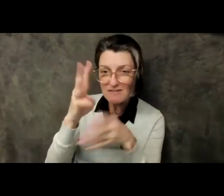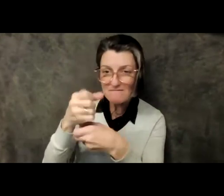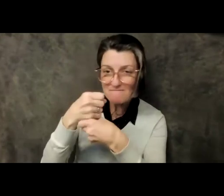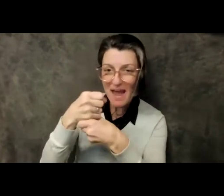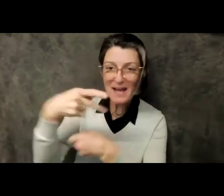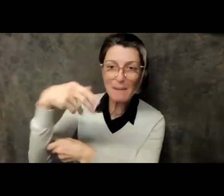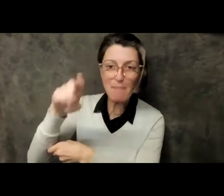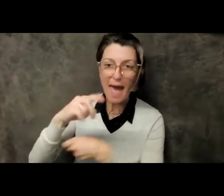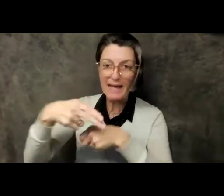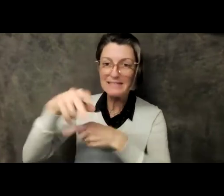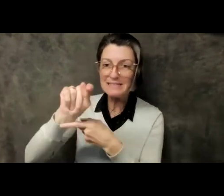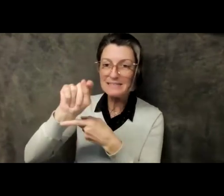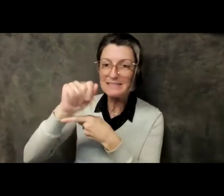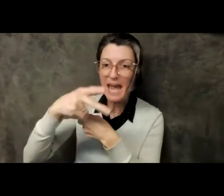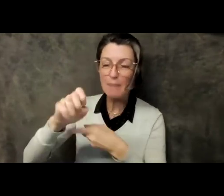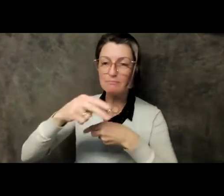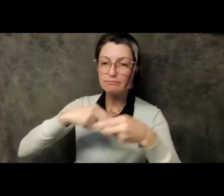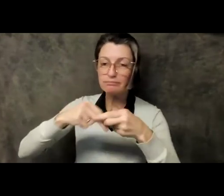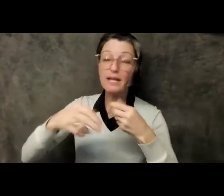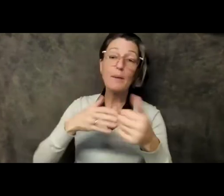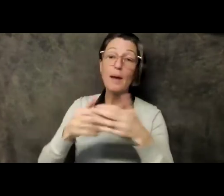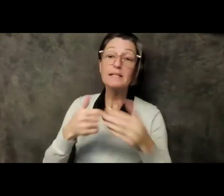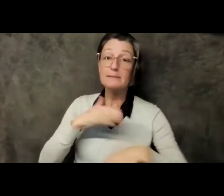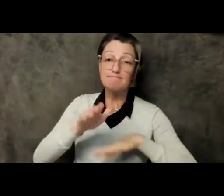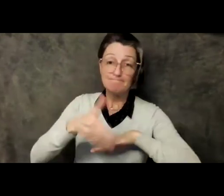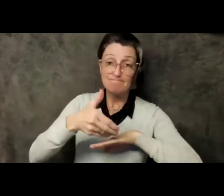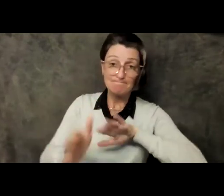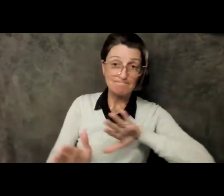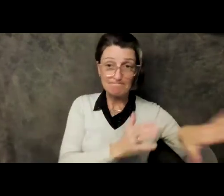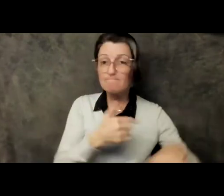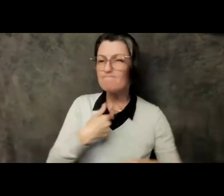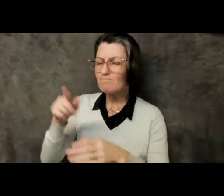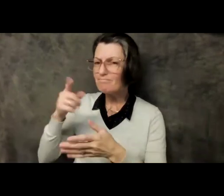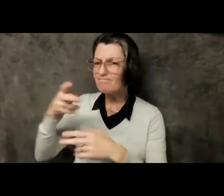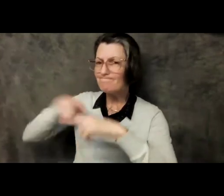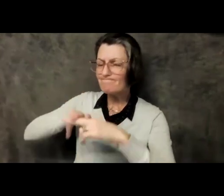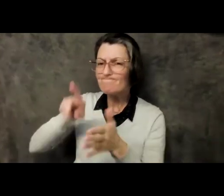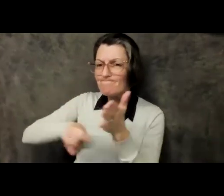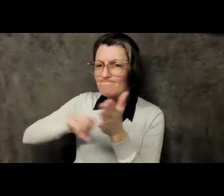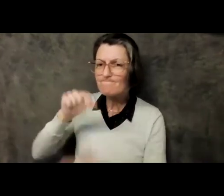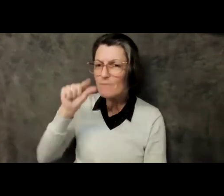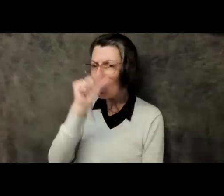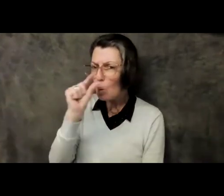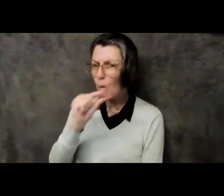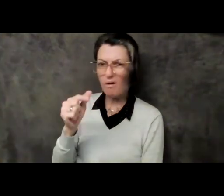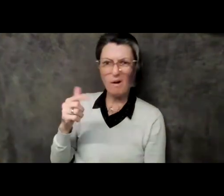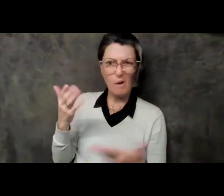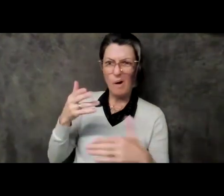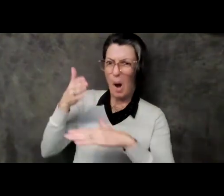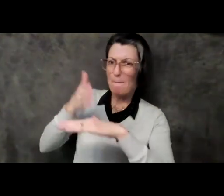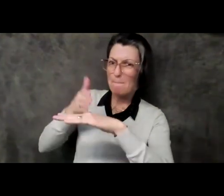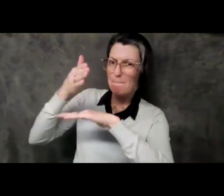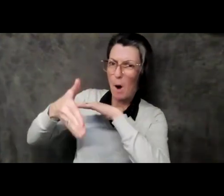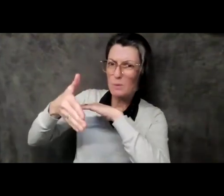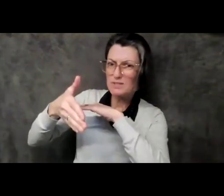online and Google post-menopausal bleeding, which is really a stupid idea because who the hell wants to